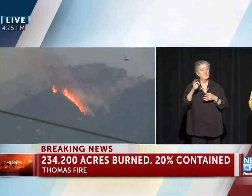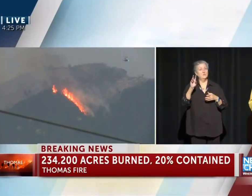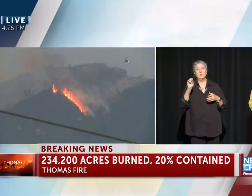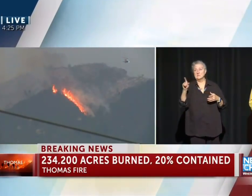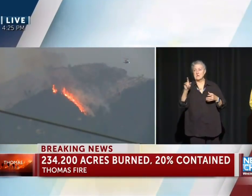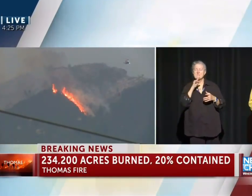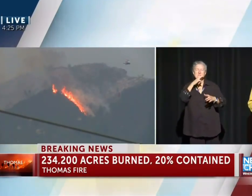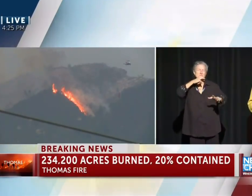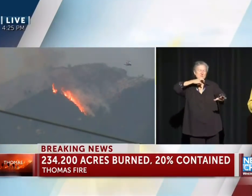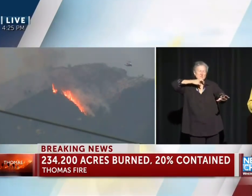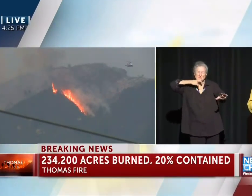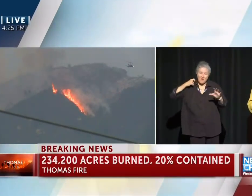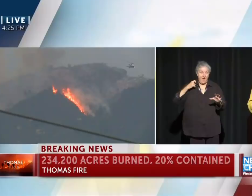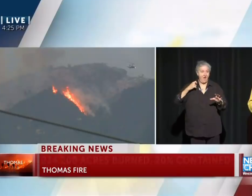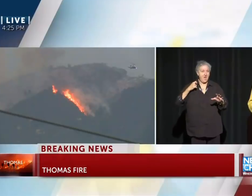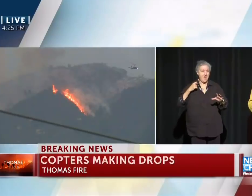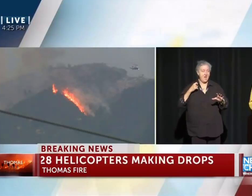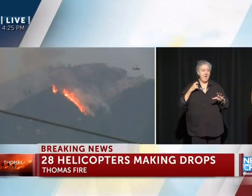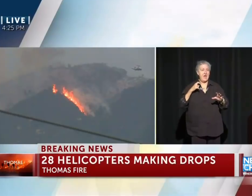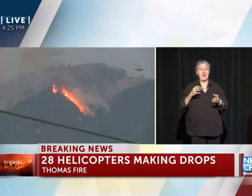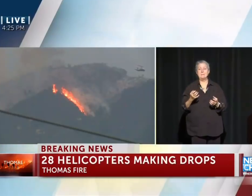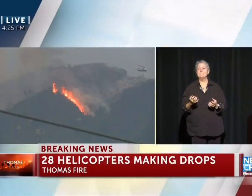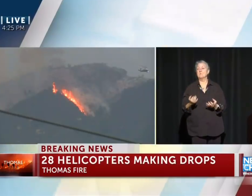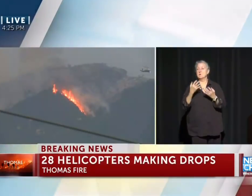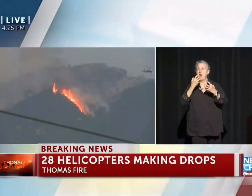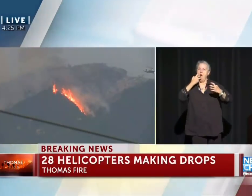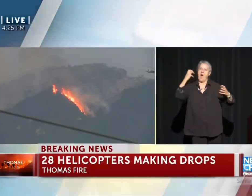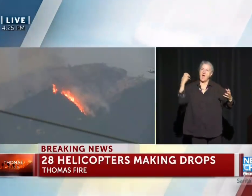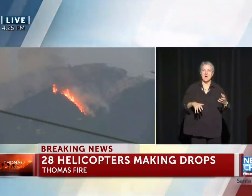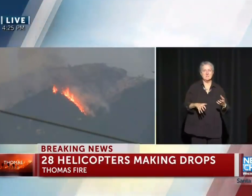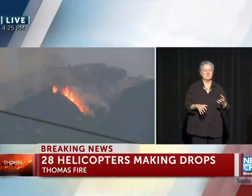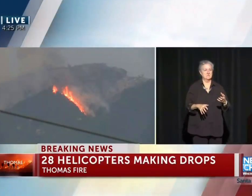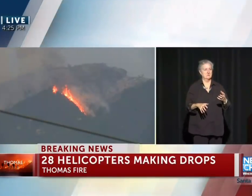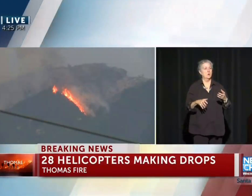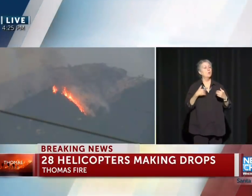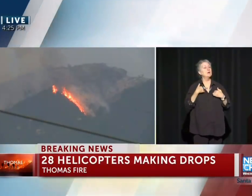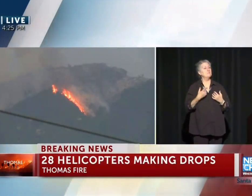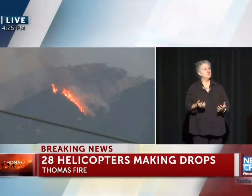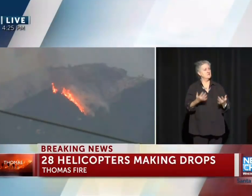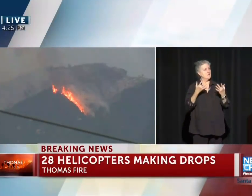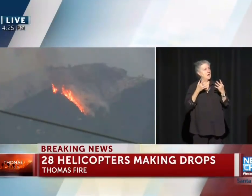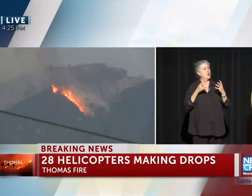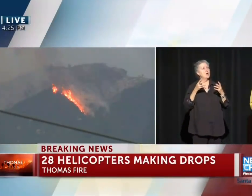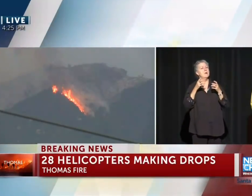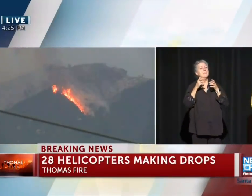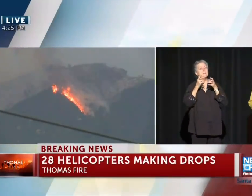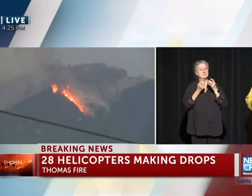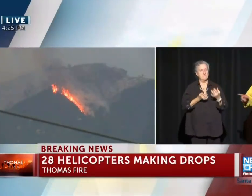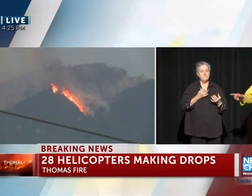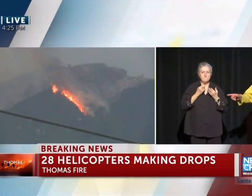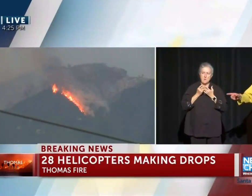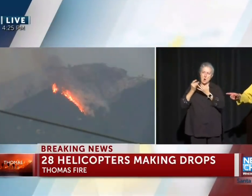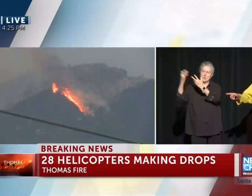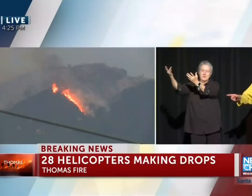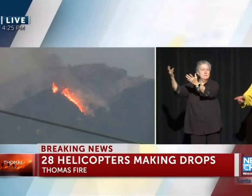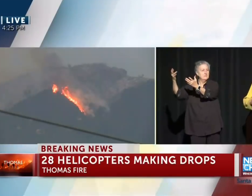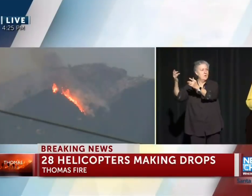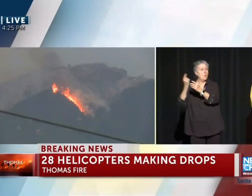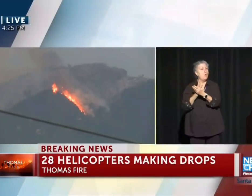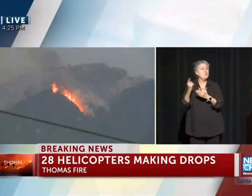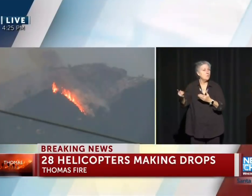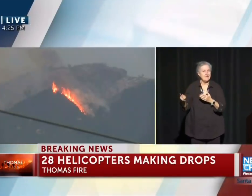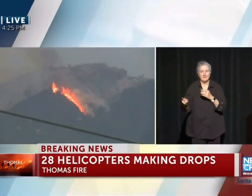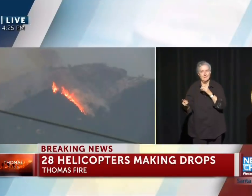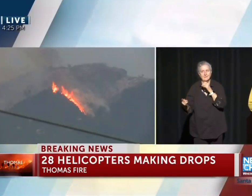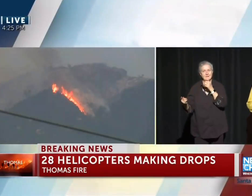extremely dry, and they burn extremely hot. We have this fire that's burned through this much distance in a week